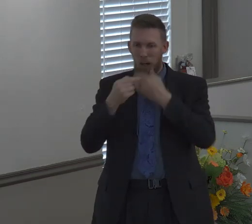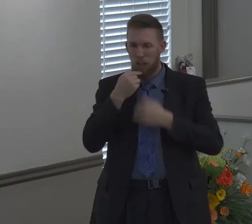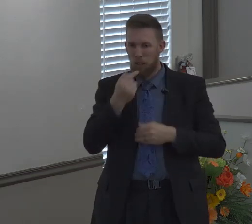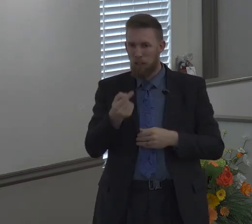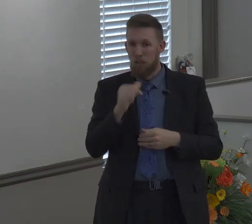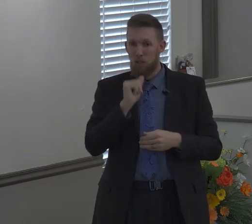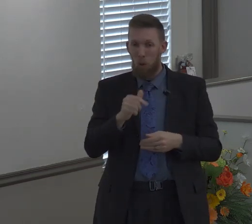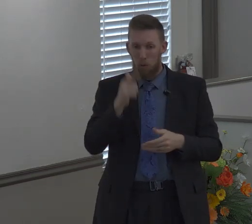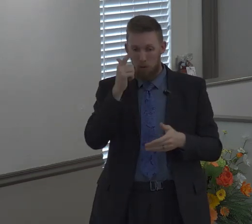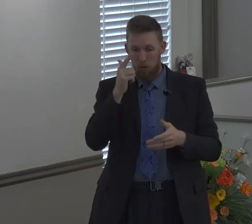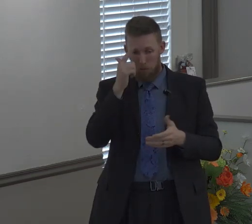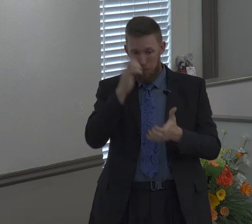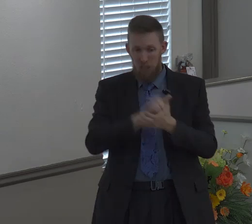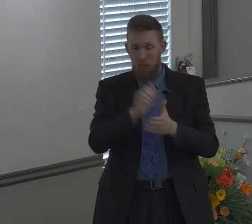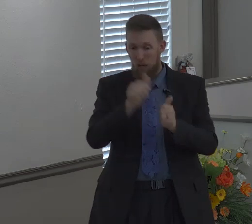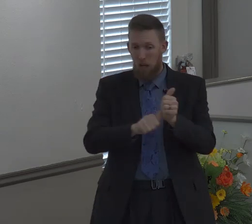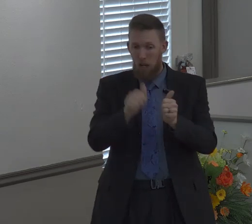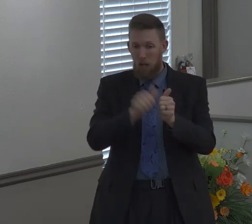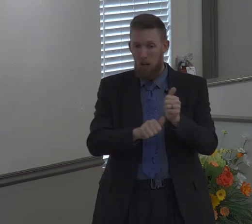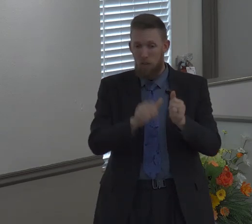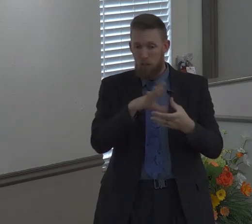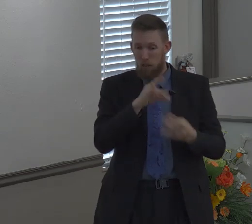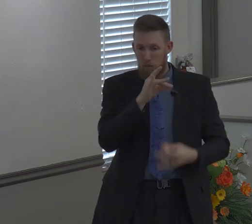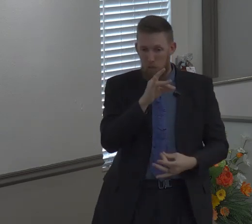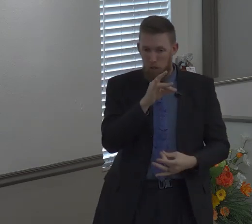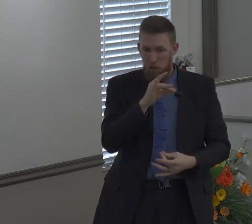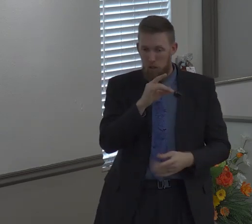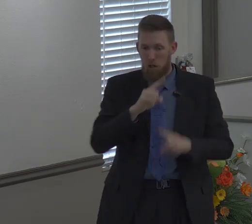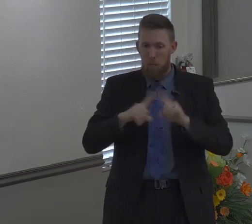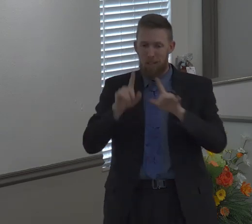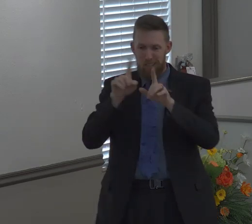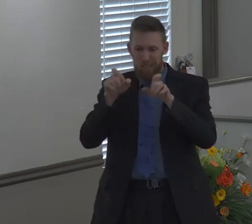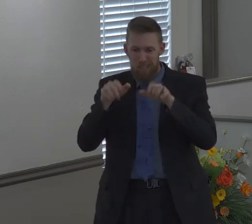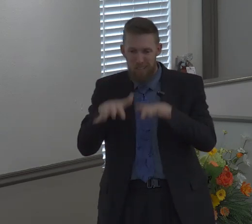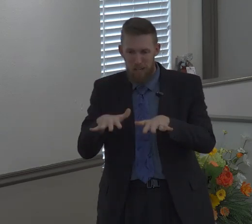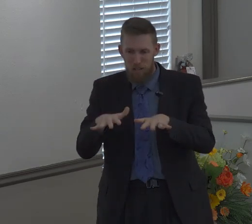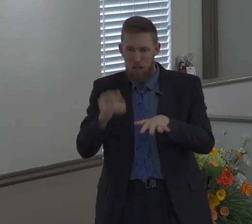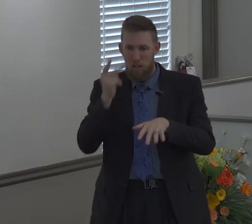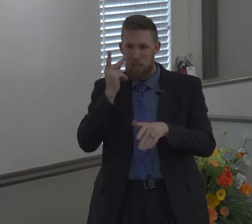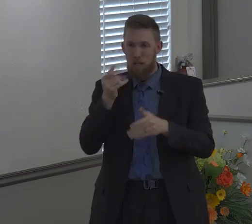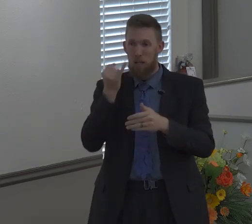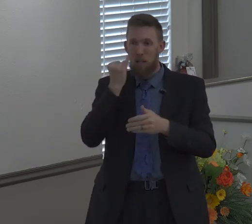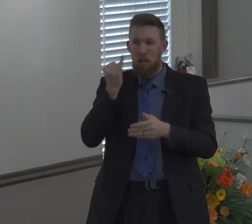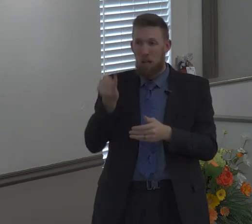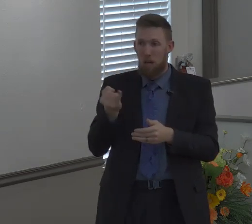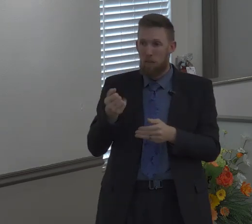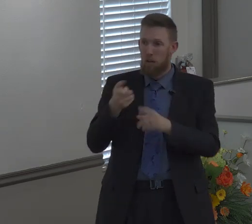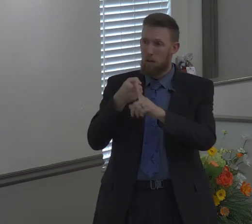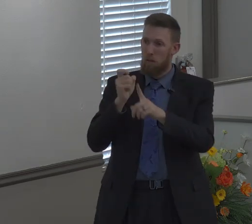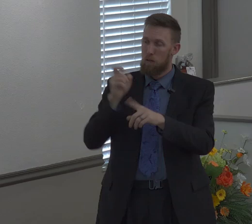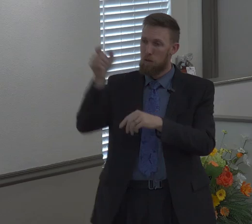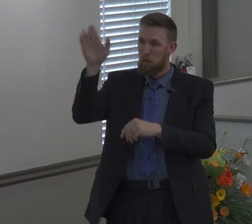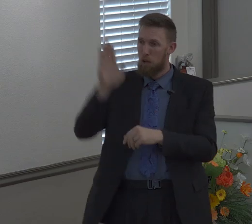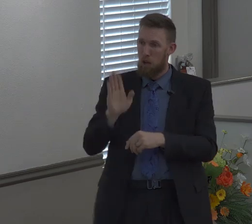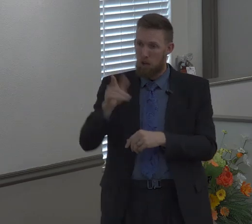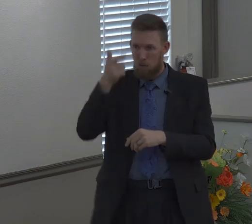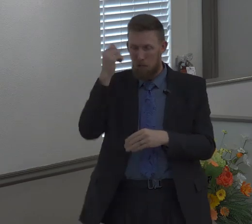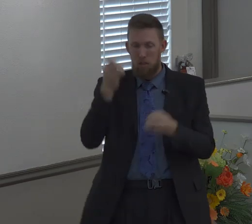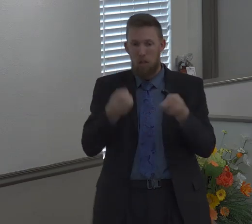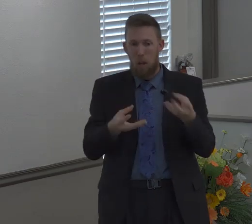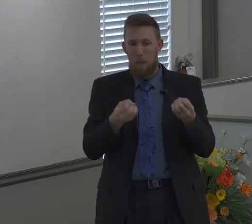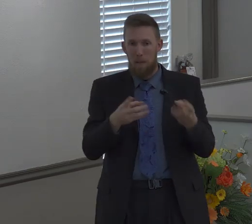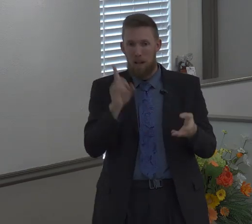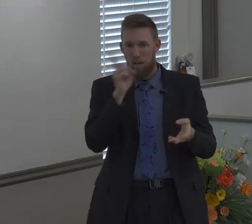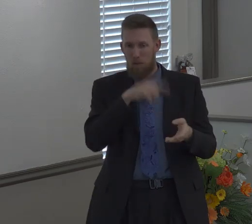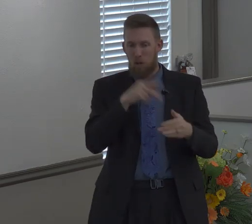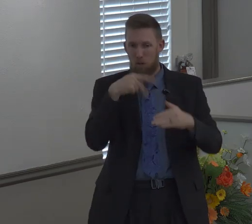believe not every spirit, but try the spirits. Try the spirits, whether they are of God, because many false